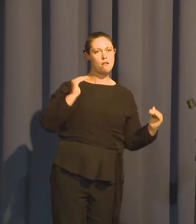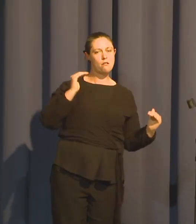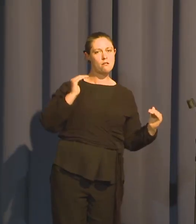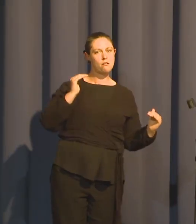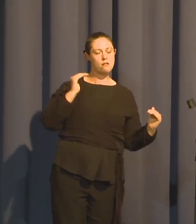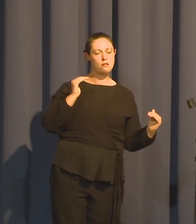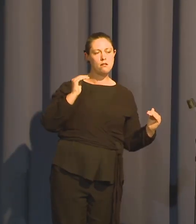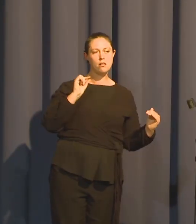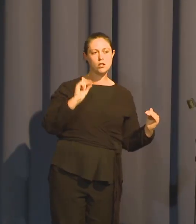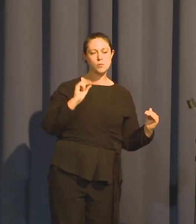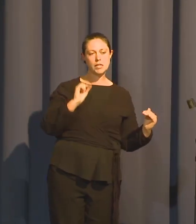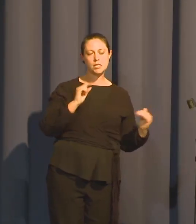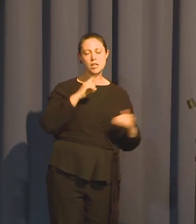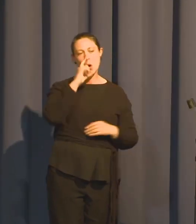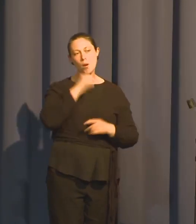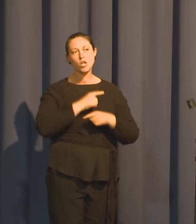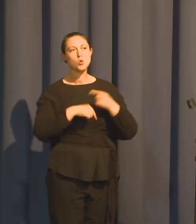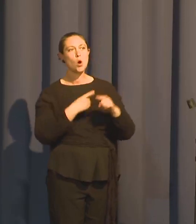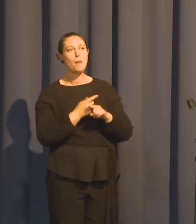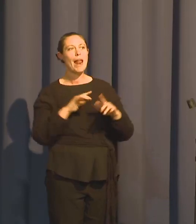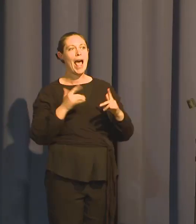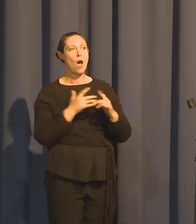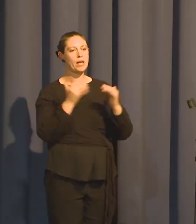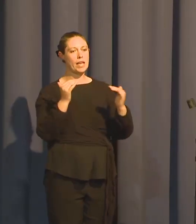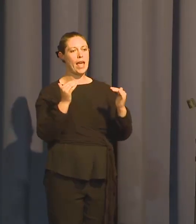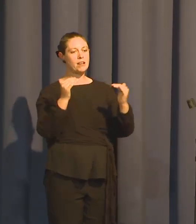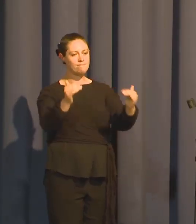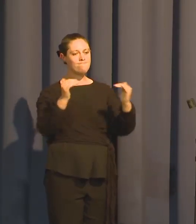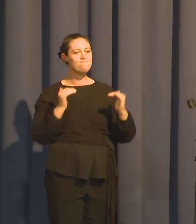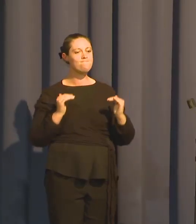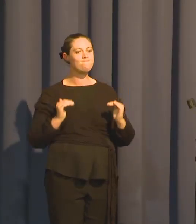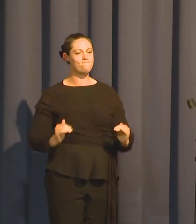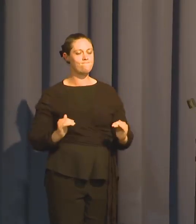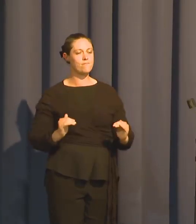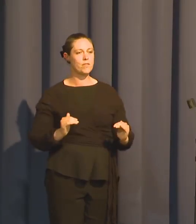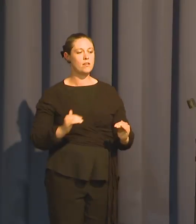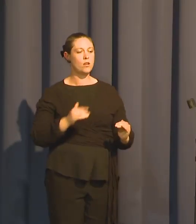of those and how we might be able to do that in New Zealand as well.